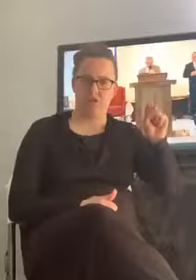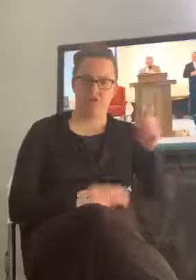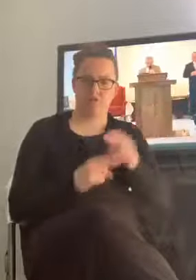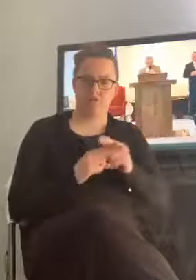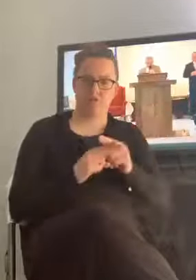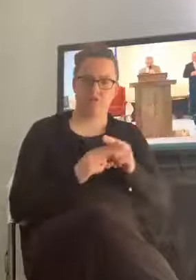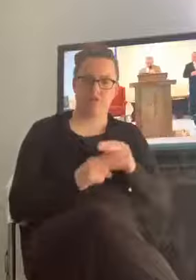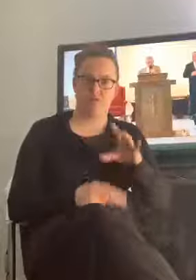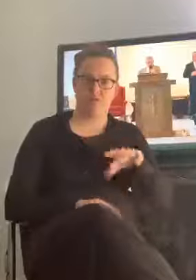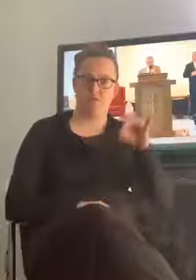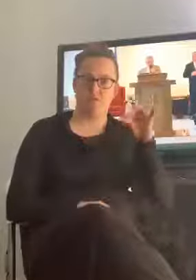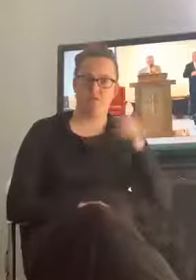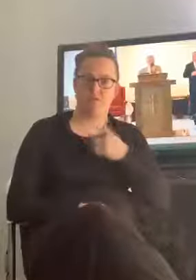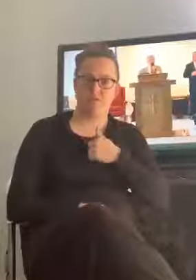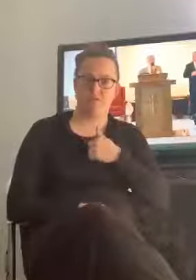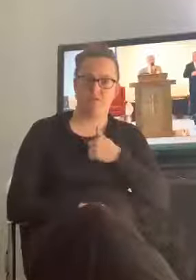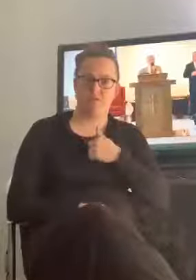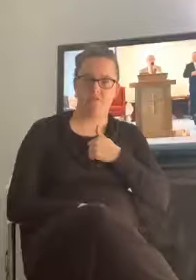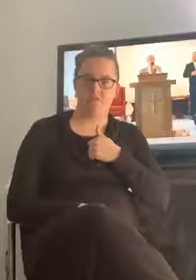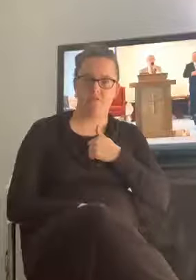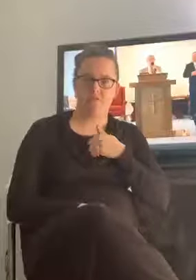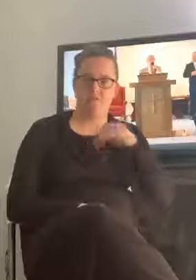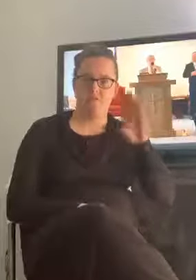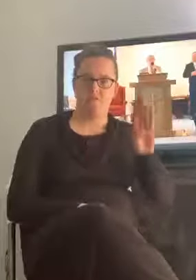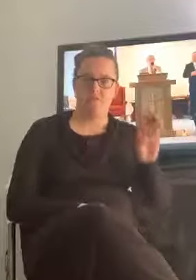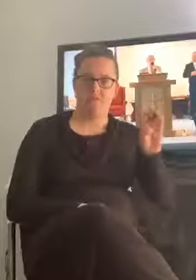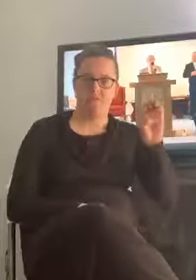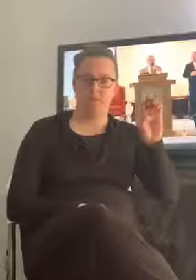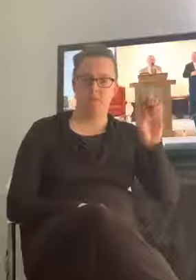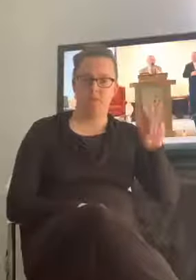find Himself betrayed,